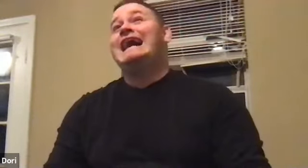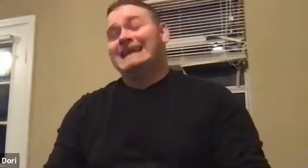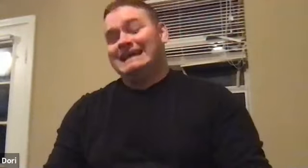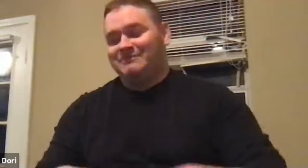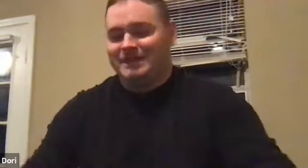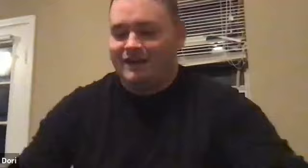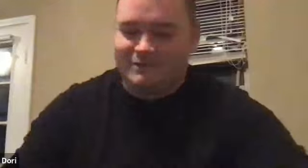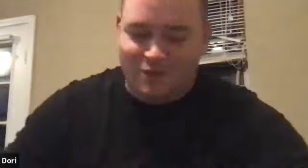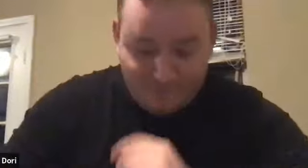Yeah. But no, I'm cool.